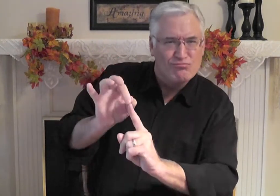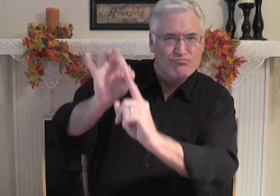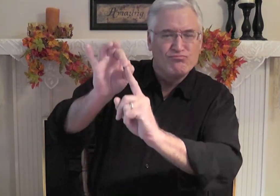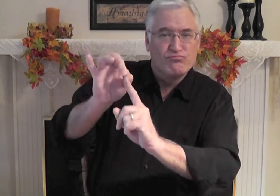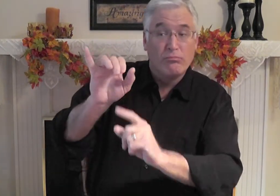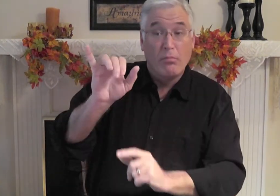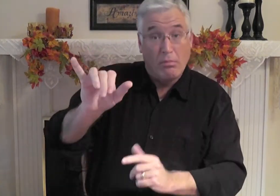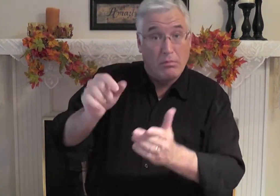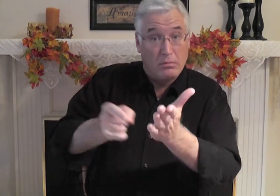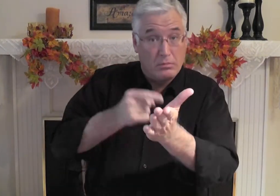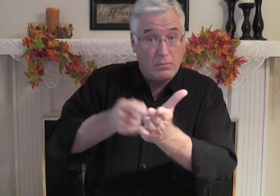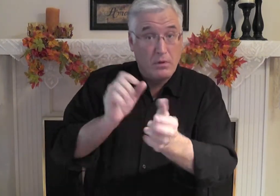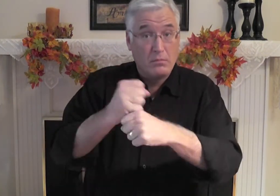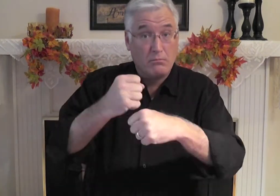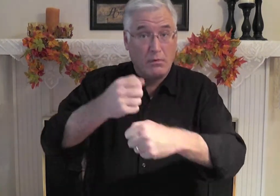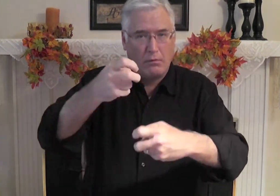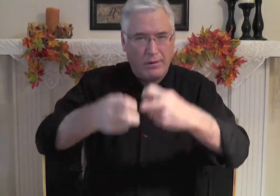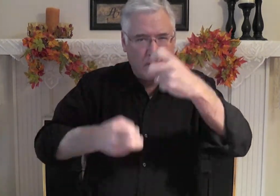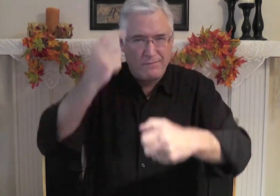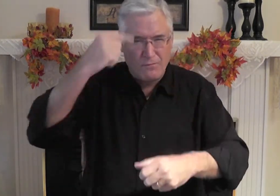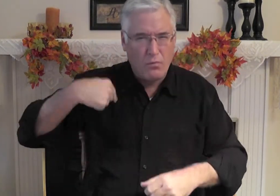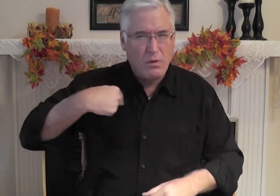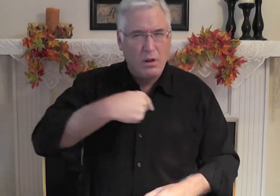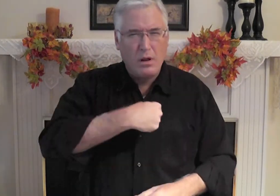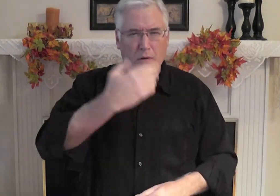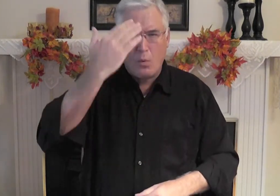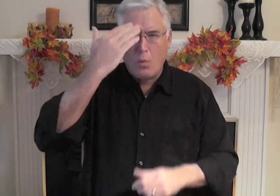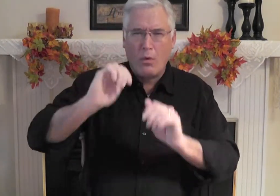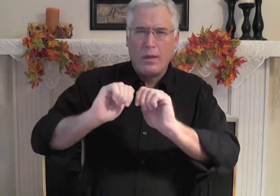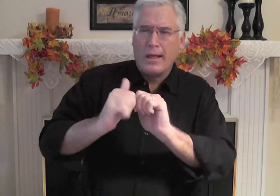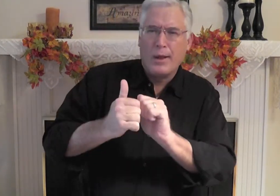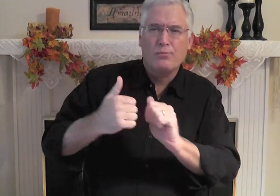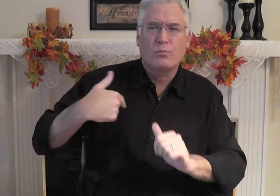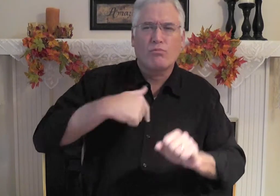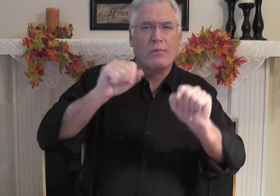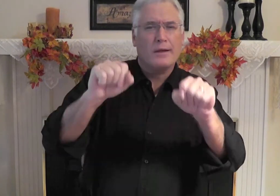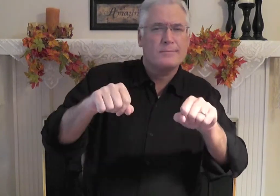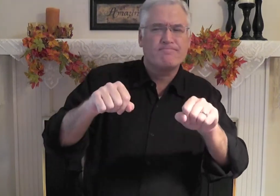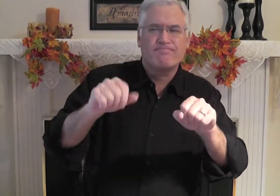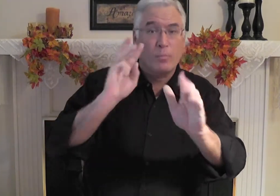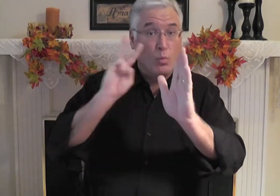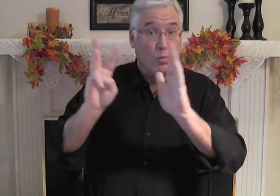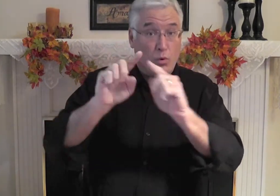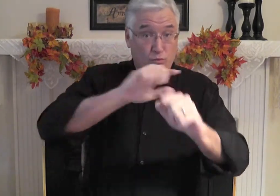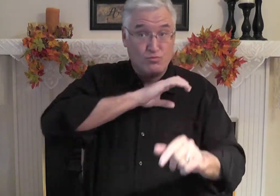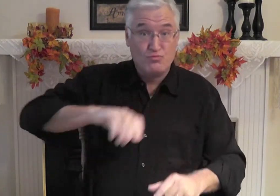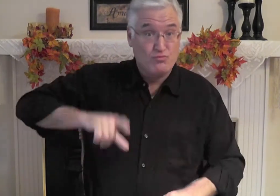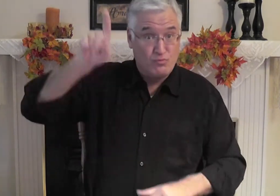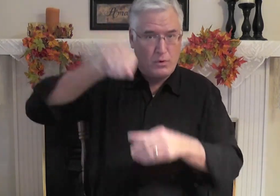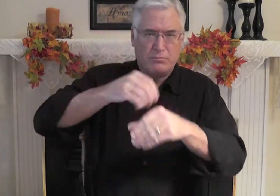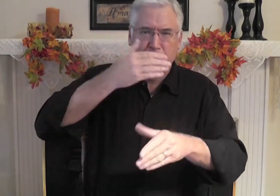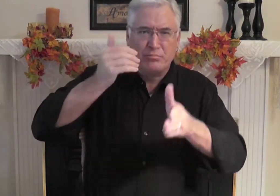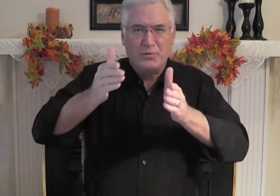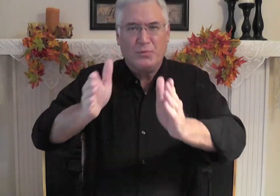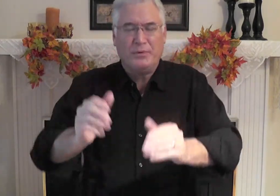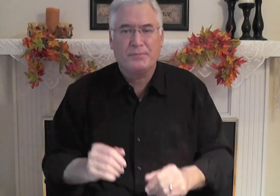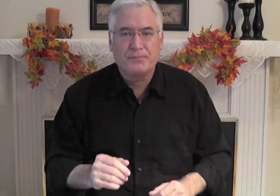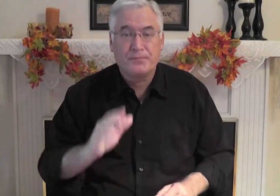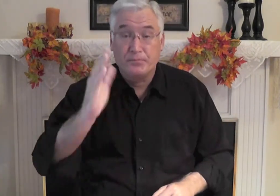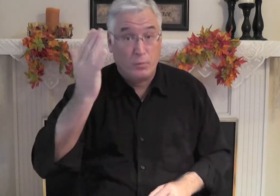situations that sometimes there's problems for us, and we don't know how to remain a